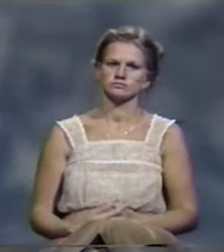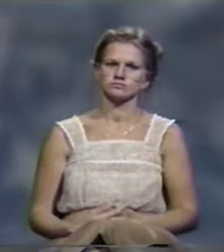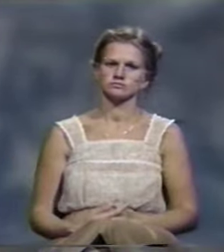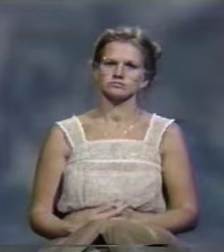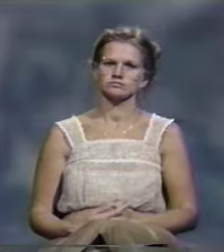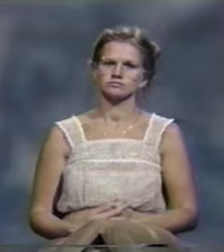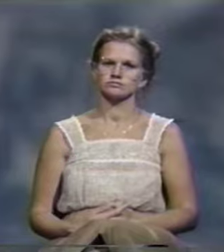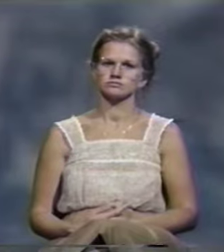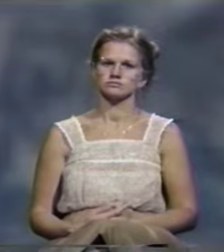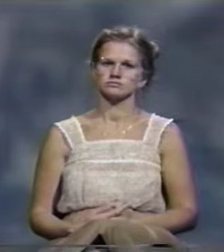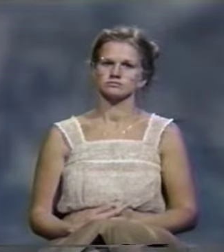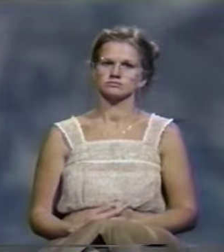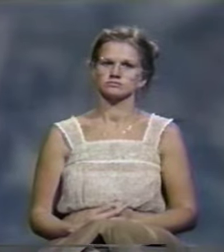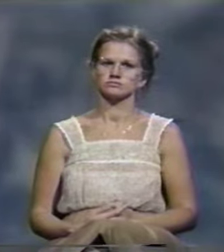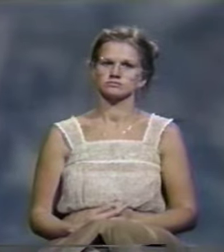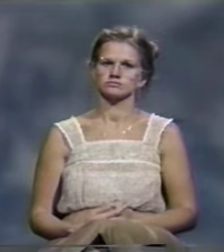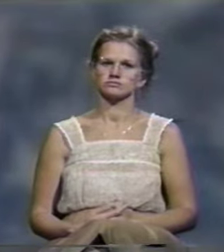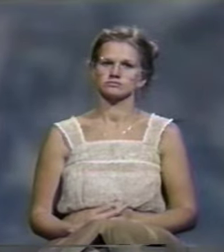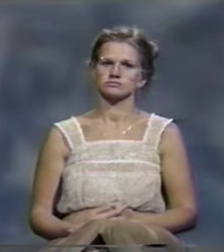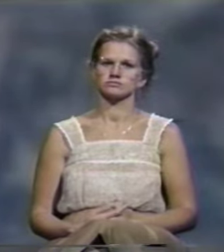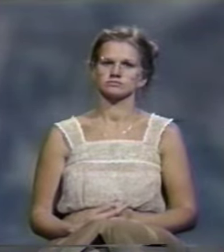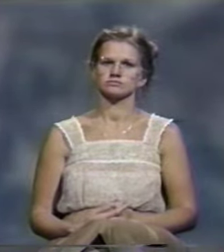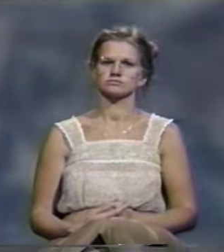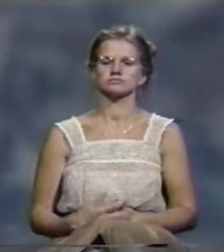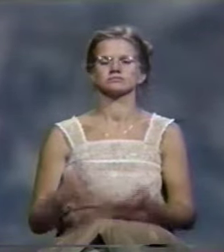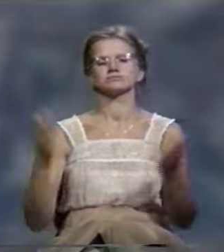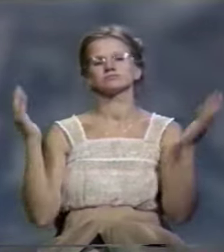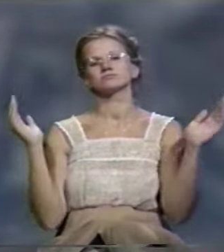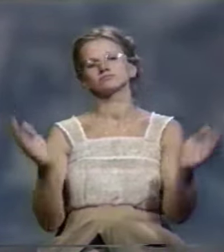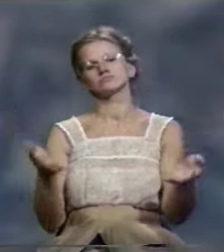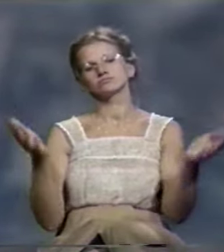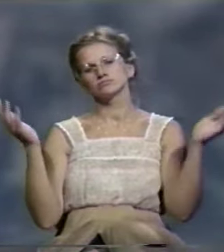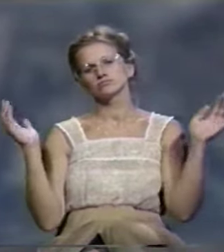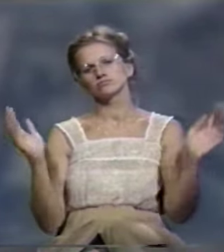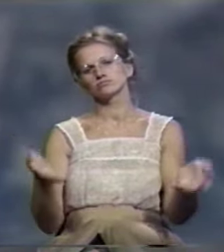More than one person talking and talking and talking.